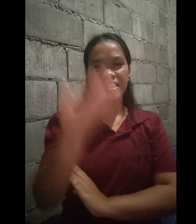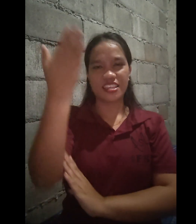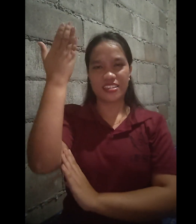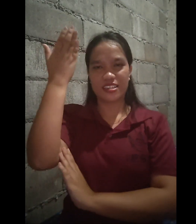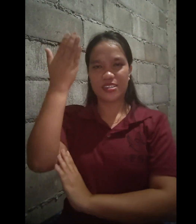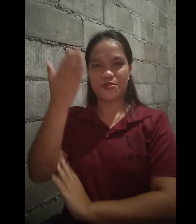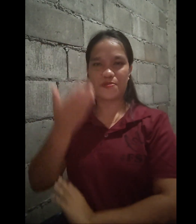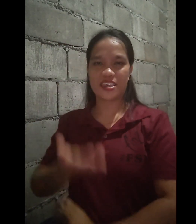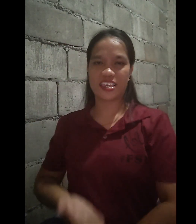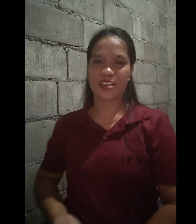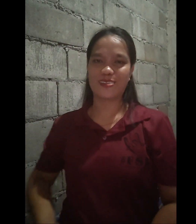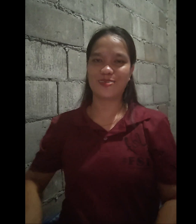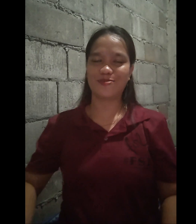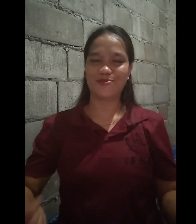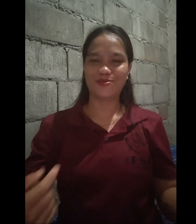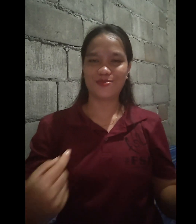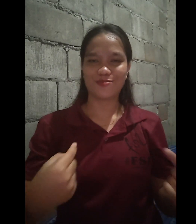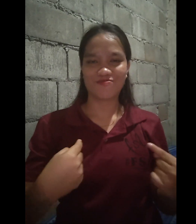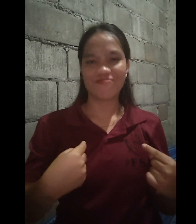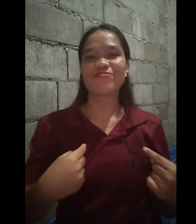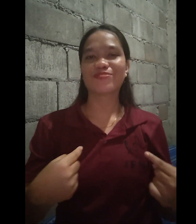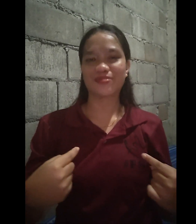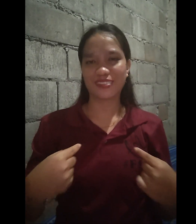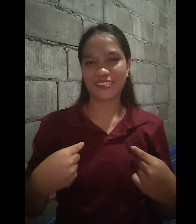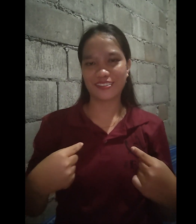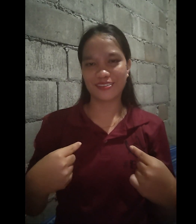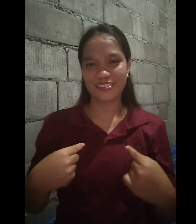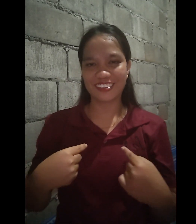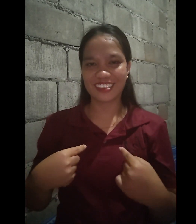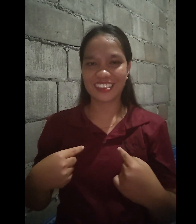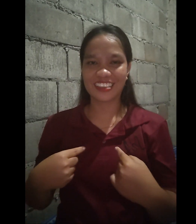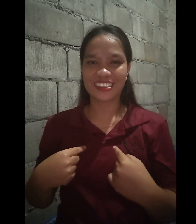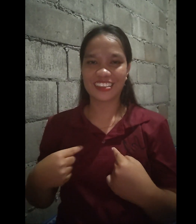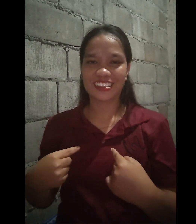be. This is me.